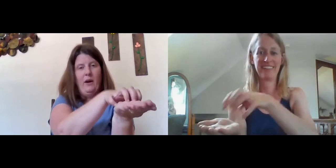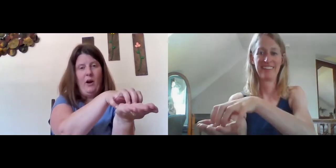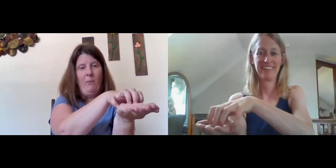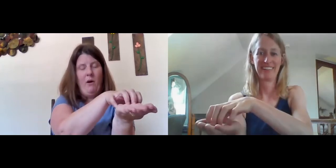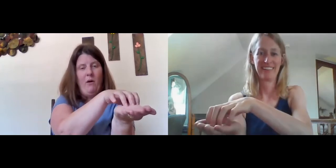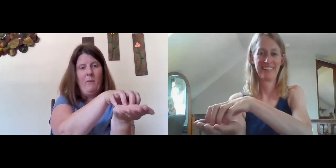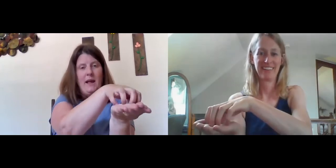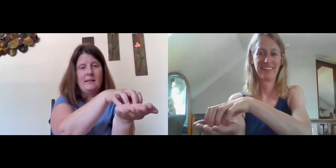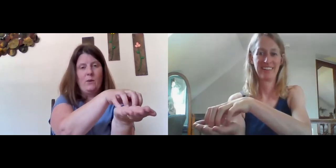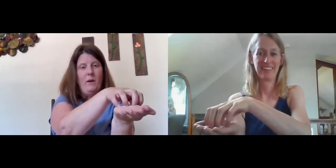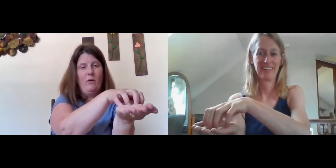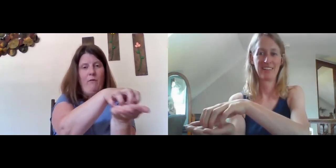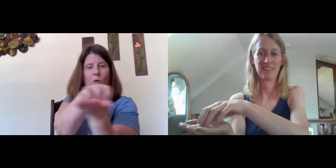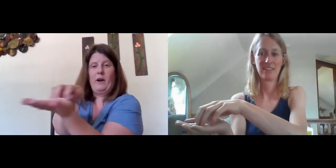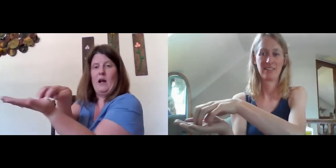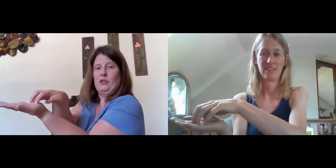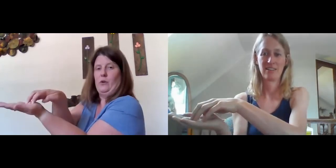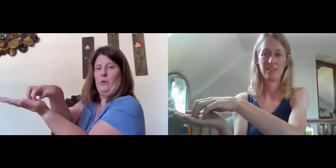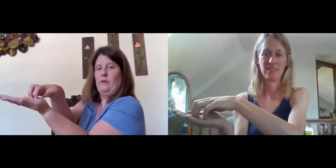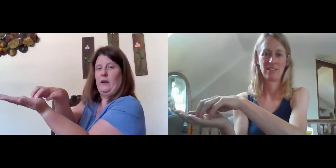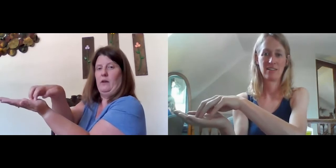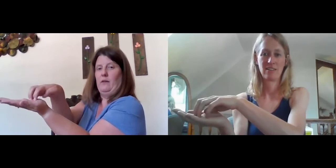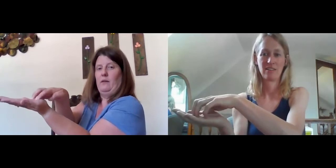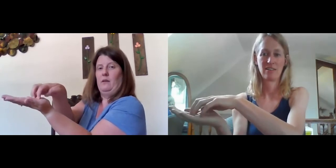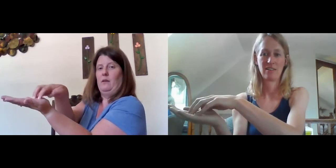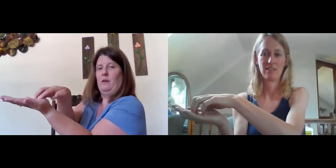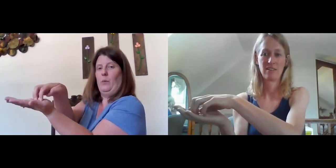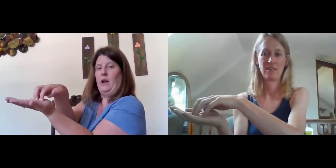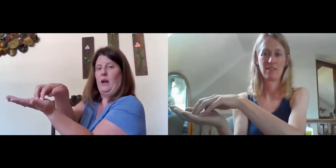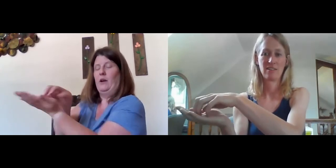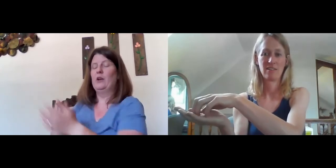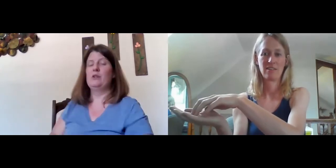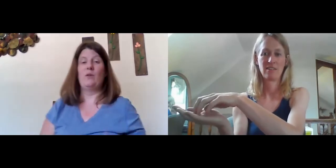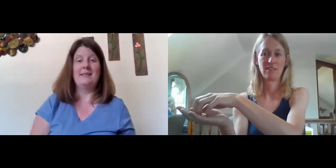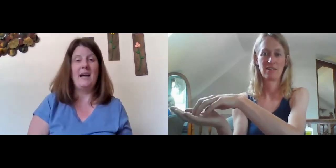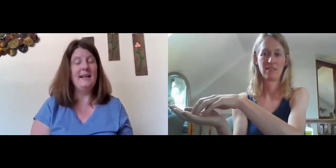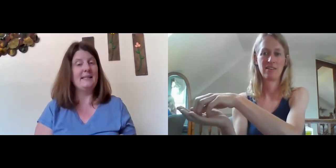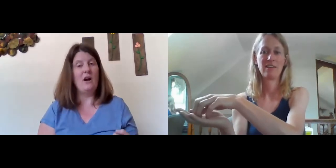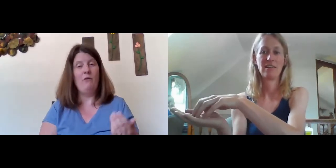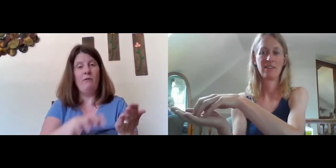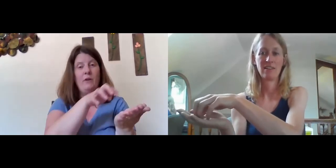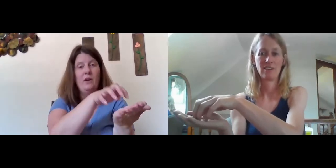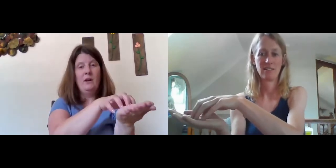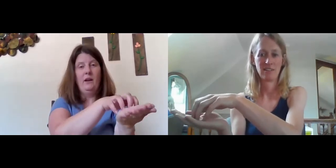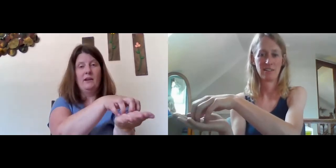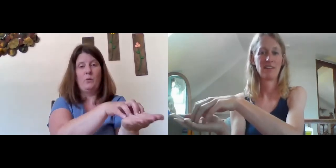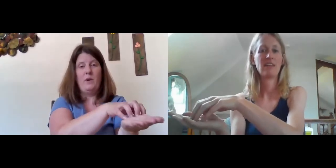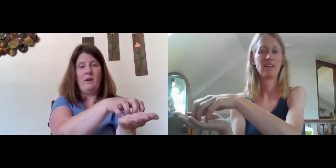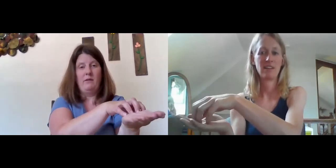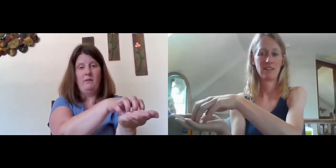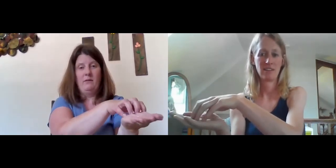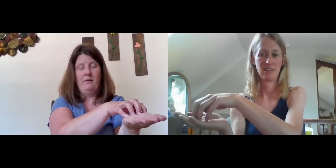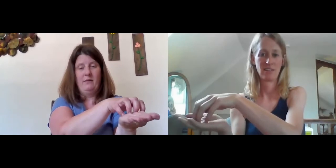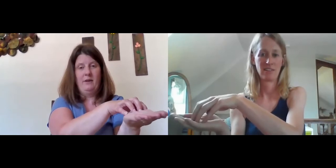put it on our palm, and it's a wiggle forward. I'll show you, see? Weak. So the sign itself is